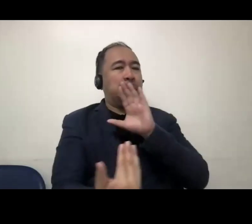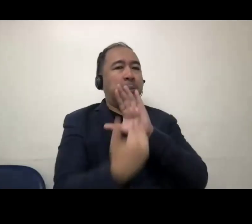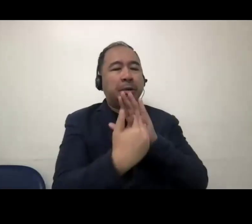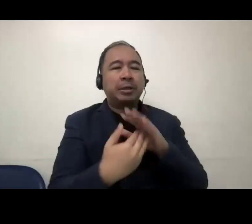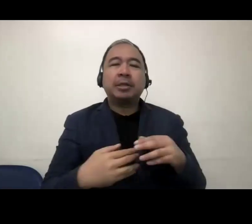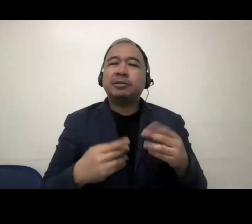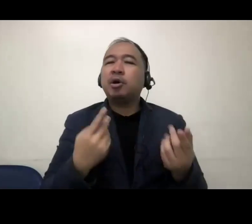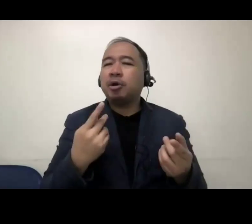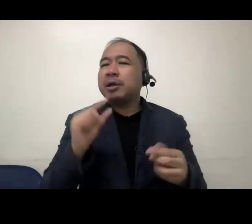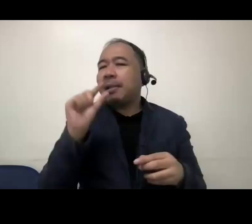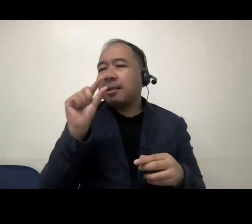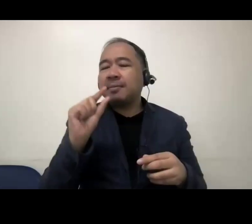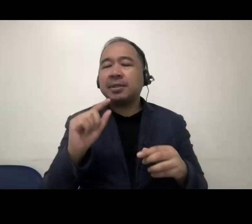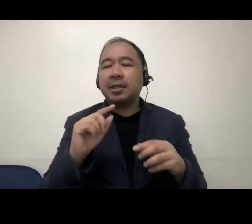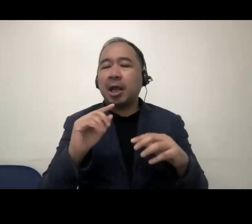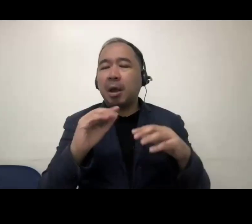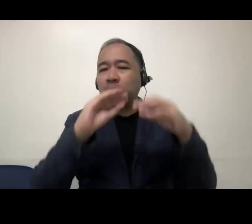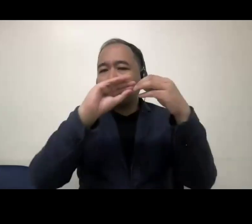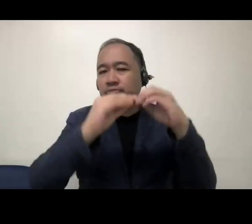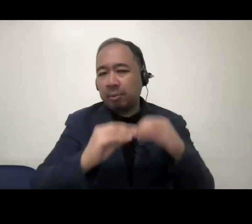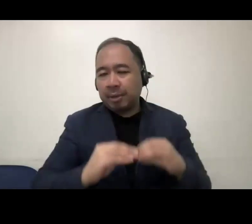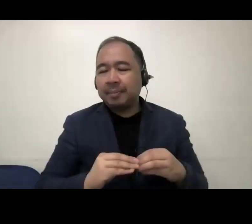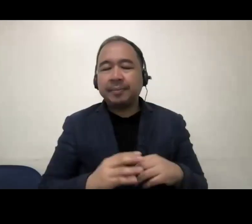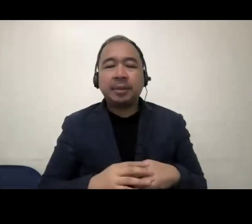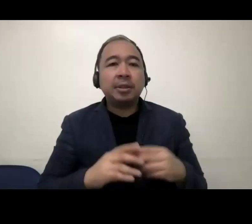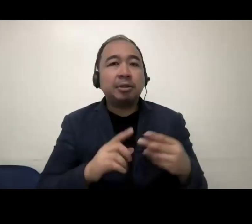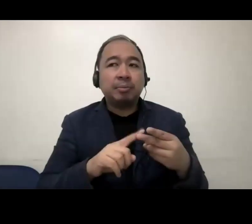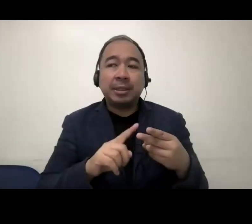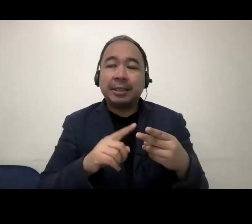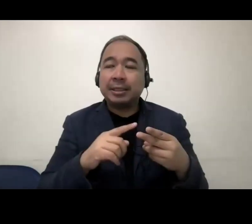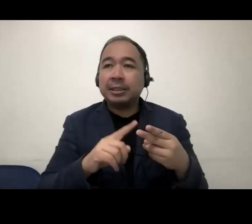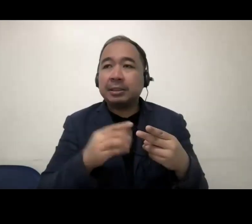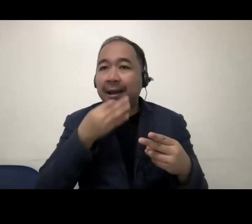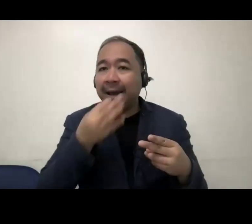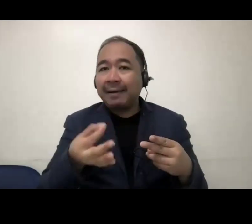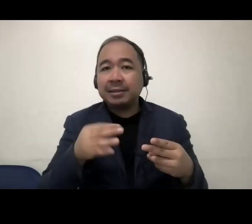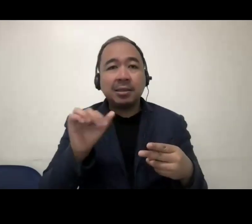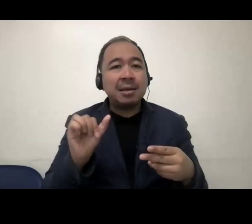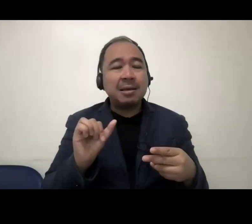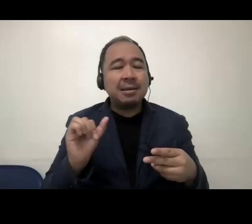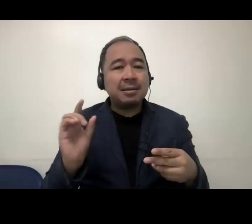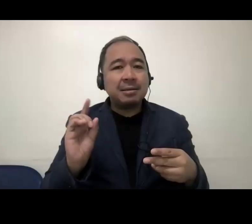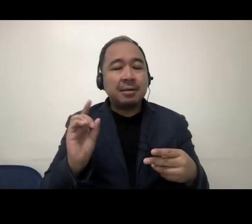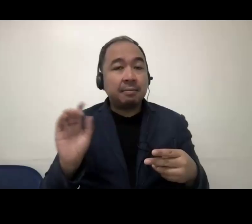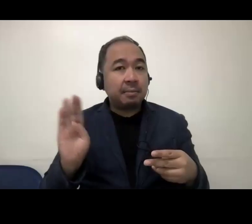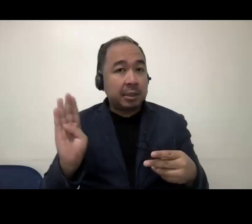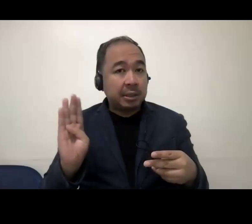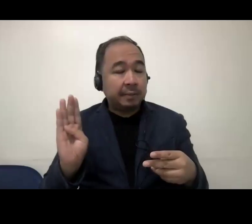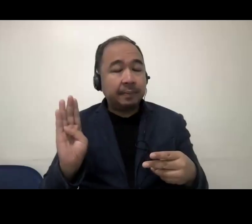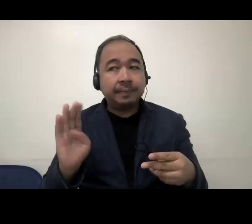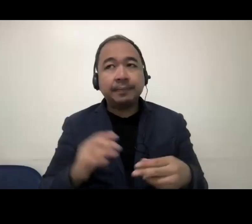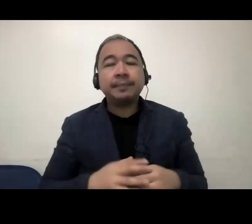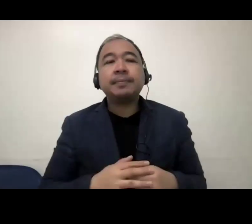series of concern. And also the things that I also want to request ADB is also to ensure that